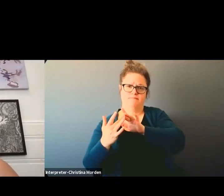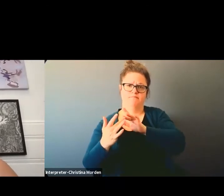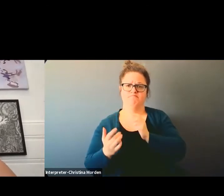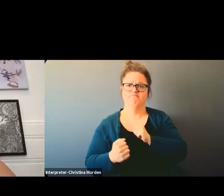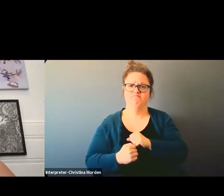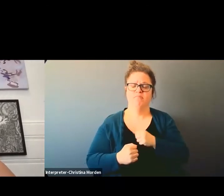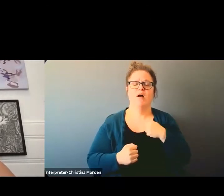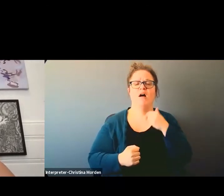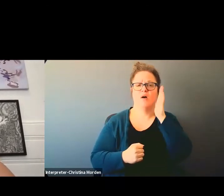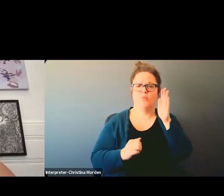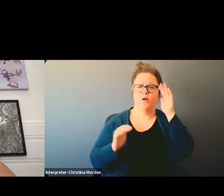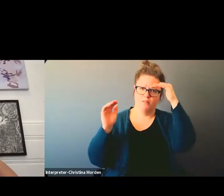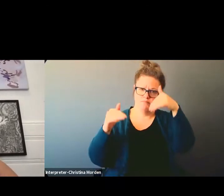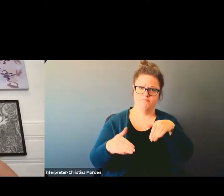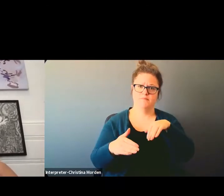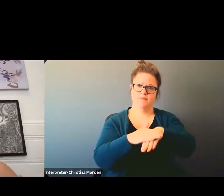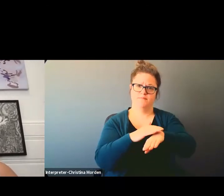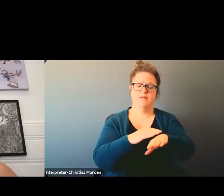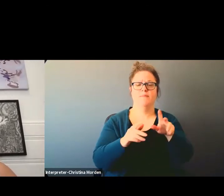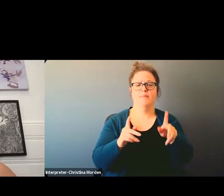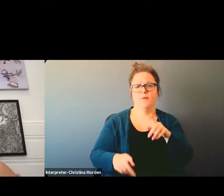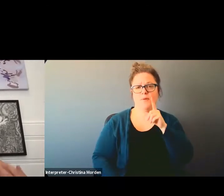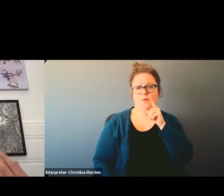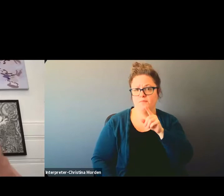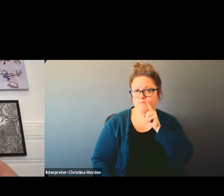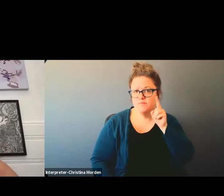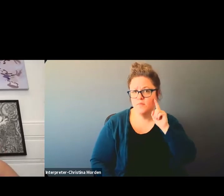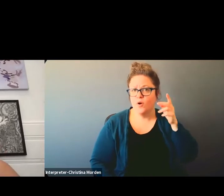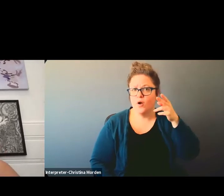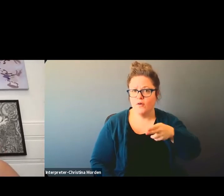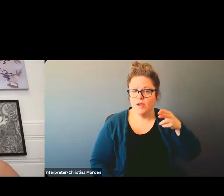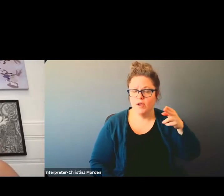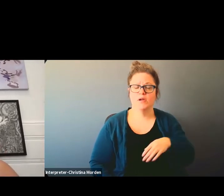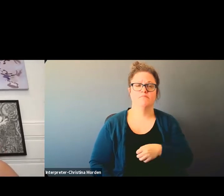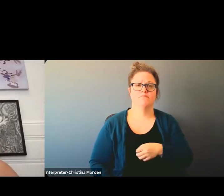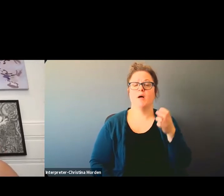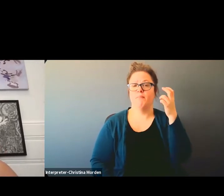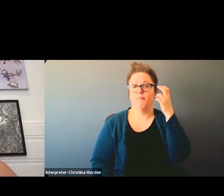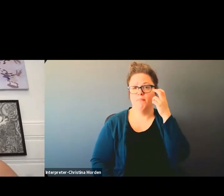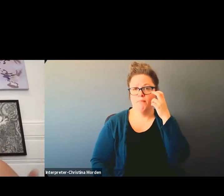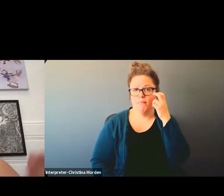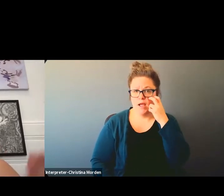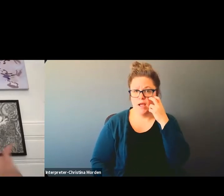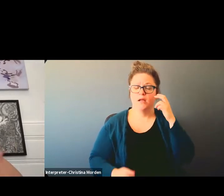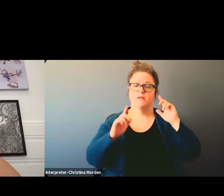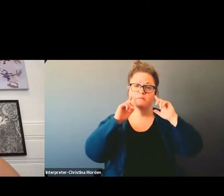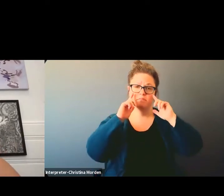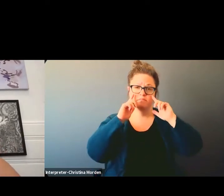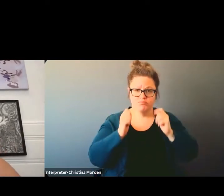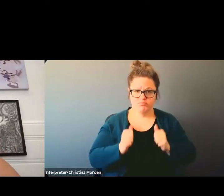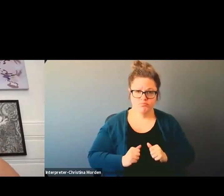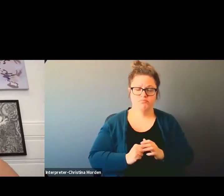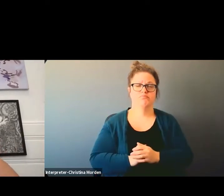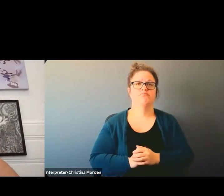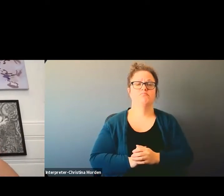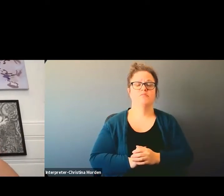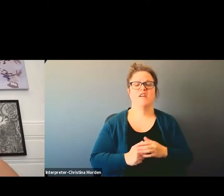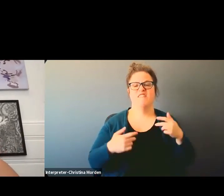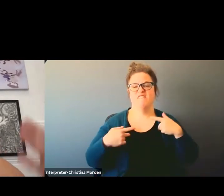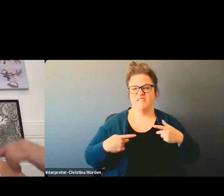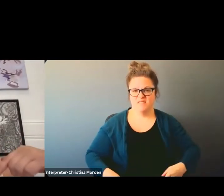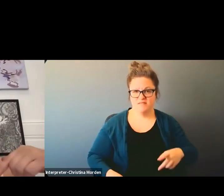on accessibility for those who are deaf or hard of hearing, for the blind or low vision community, those with physical